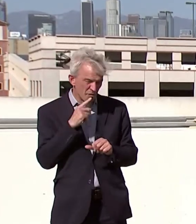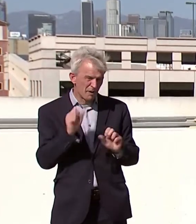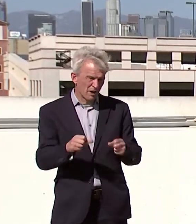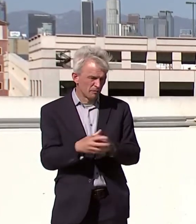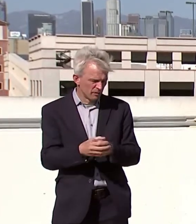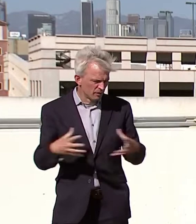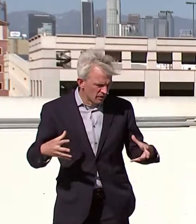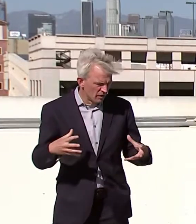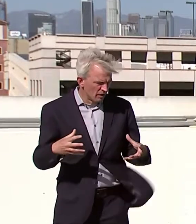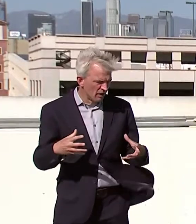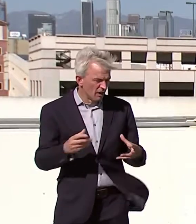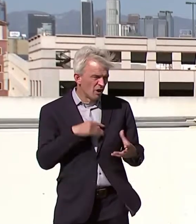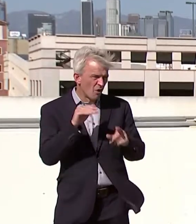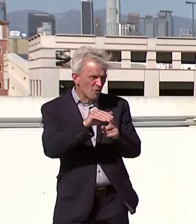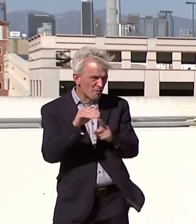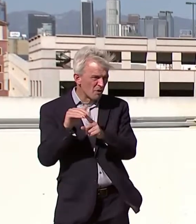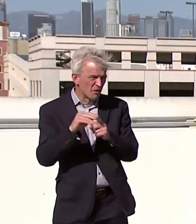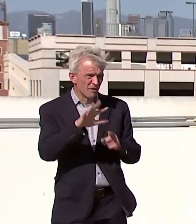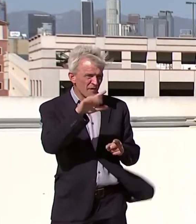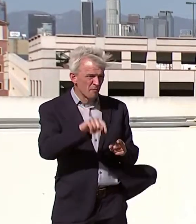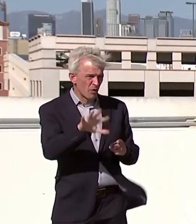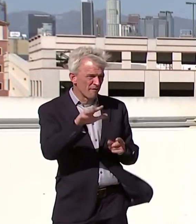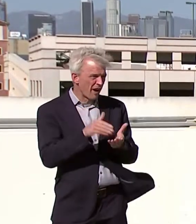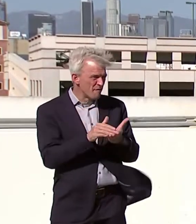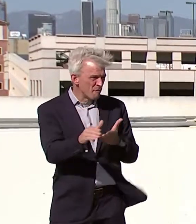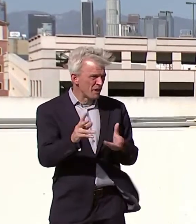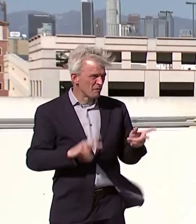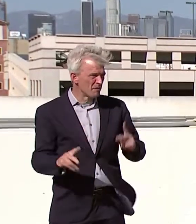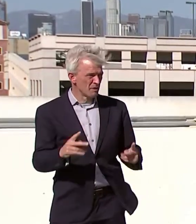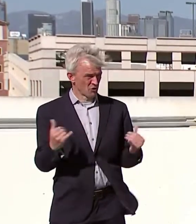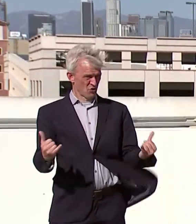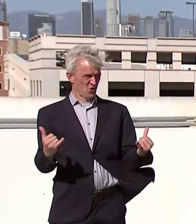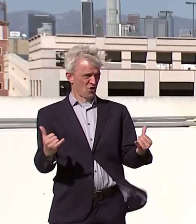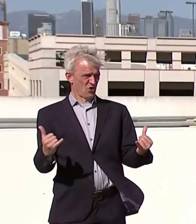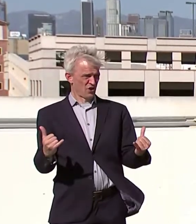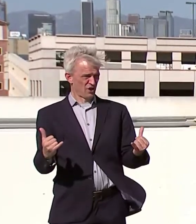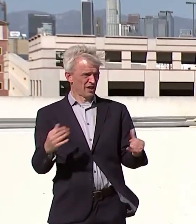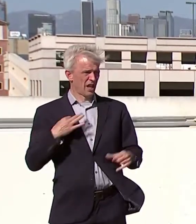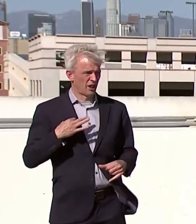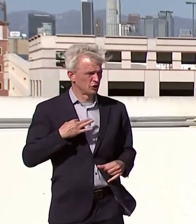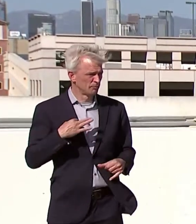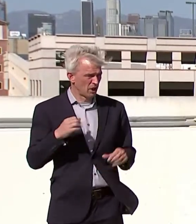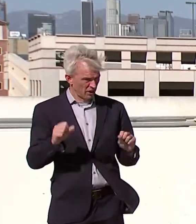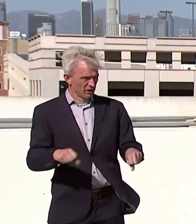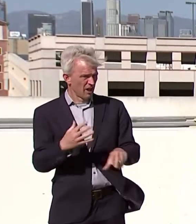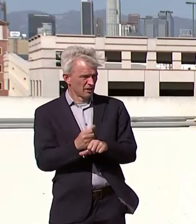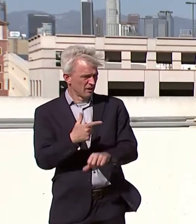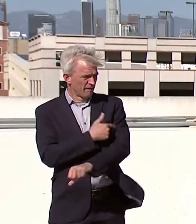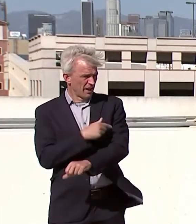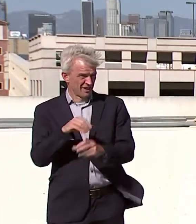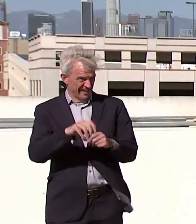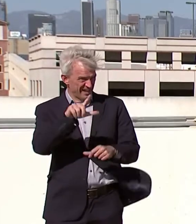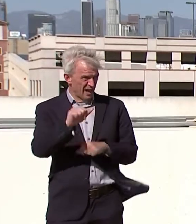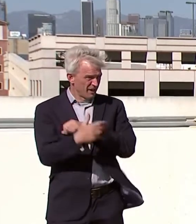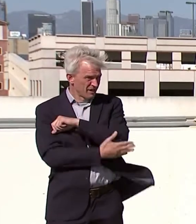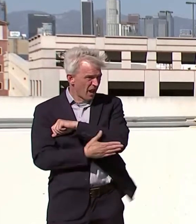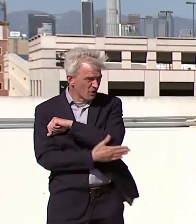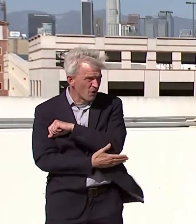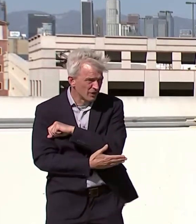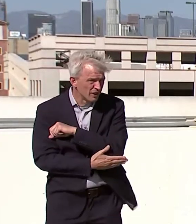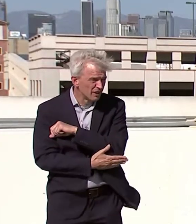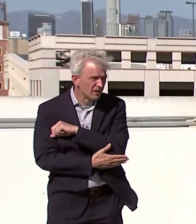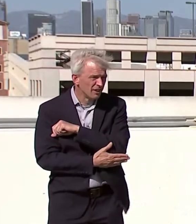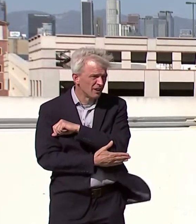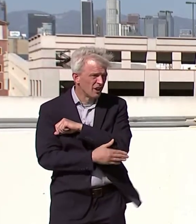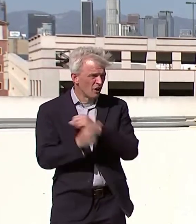want to remind folks, there's 5.5 million people currently eligible for vaccines here in LA County, with those people that meet